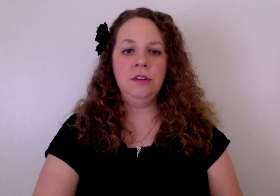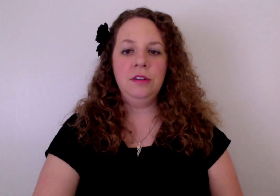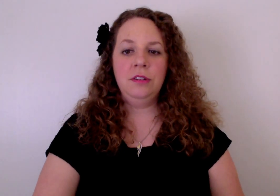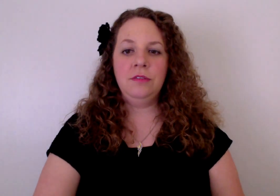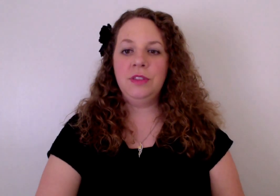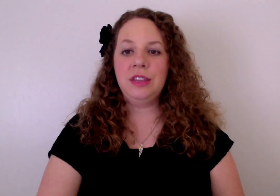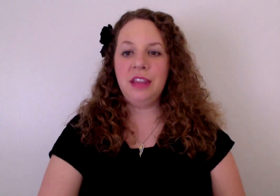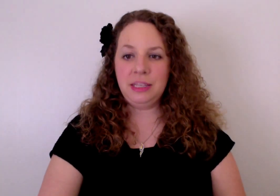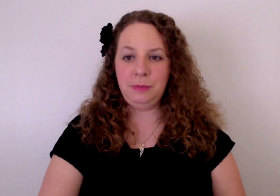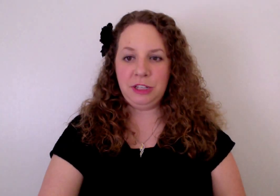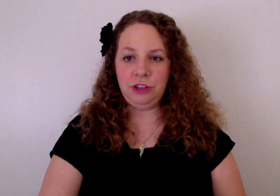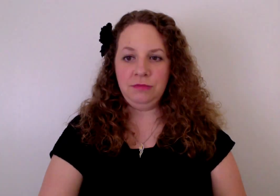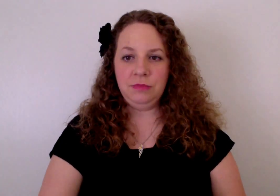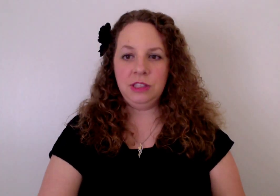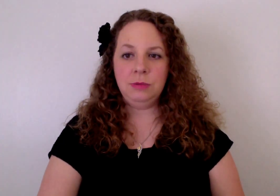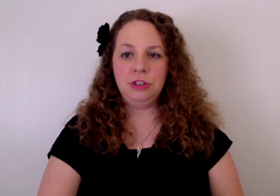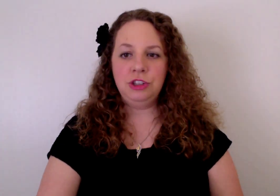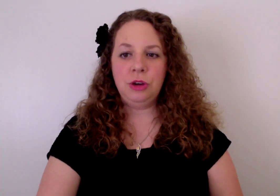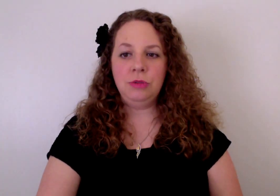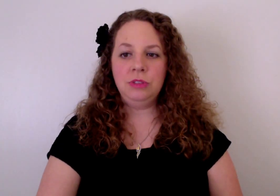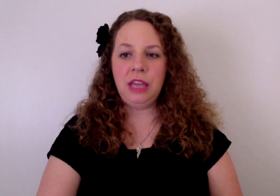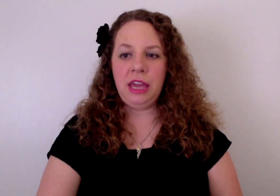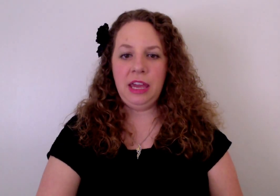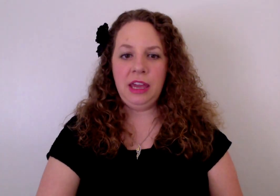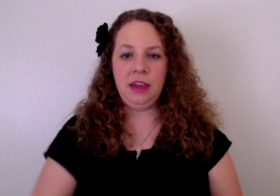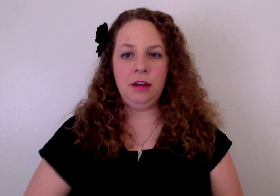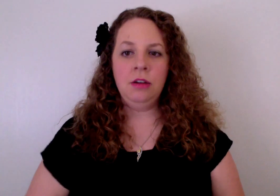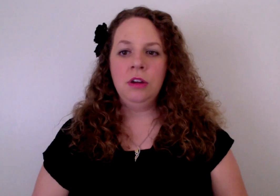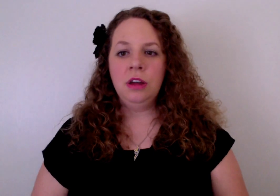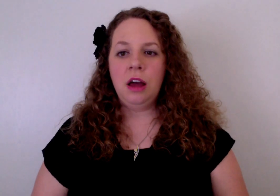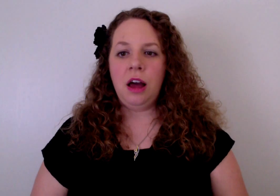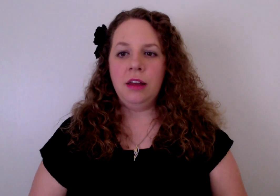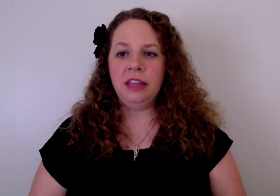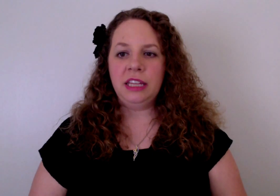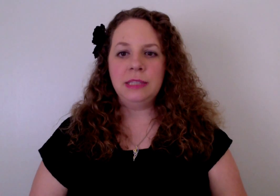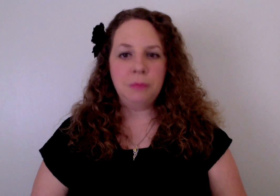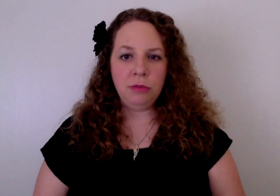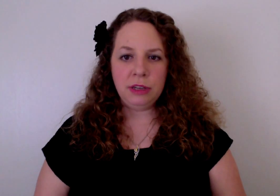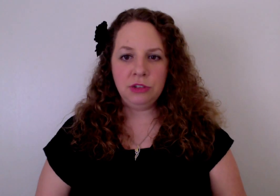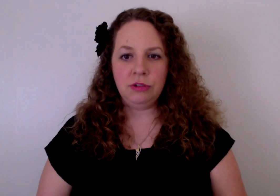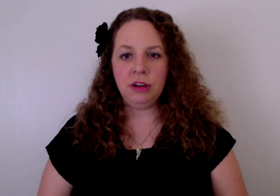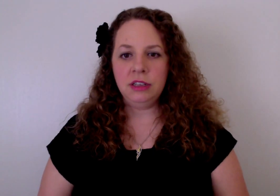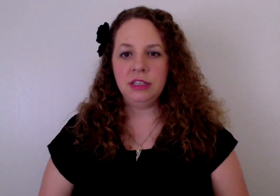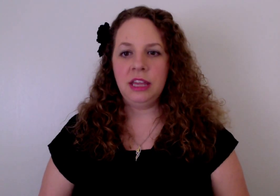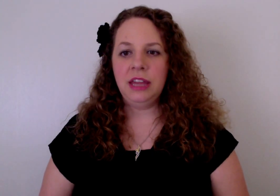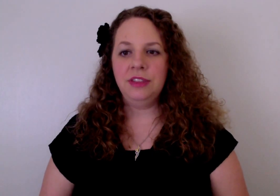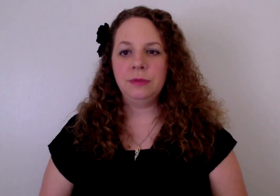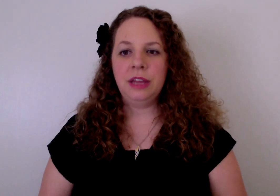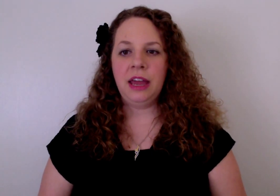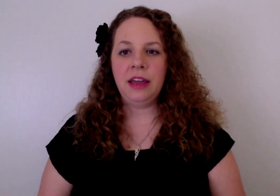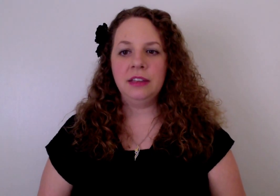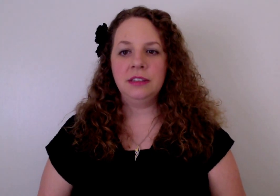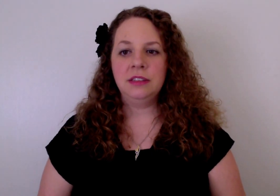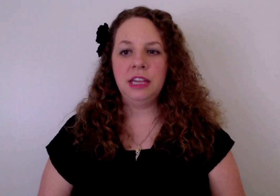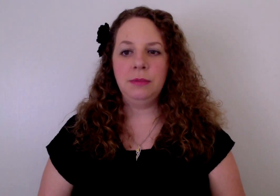For the next picture, this one shows a, like a small restaurant and this one has tables.